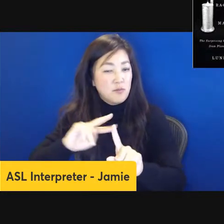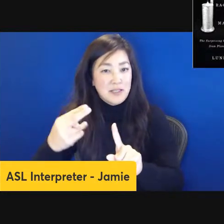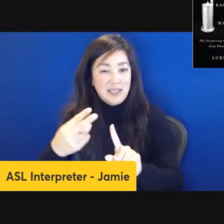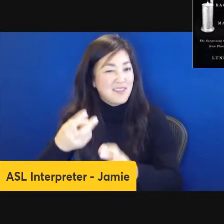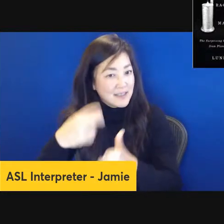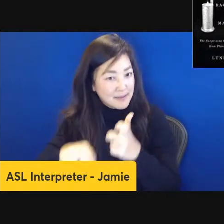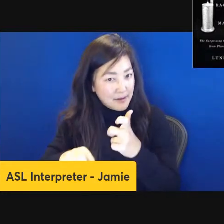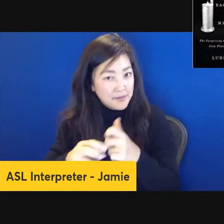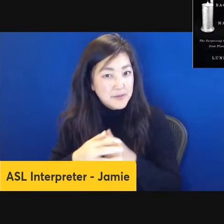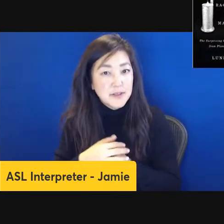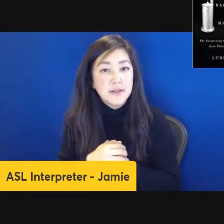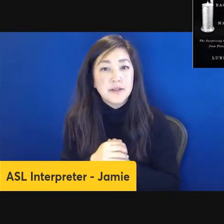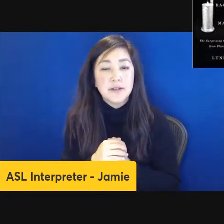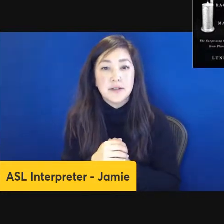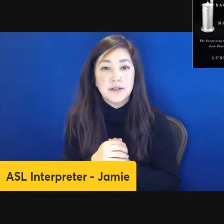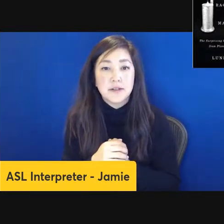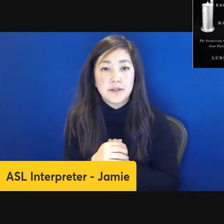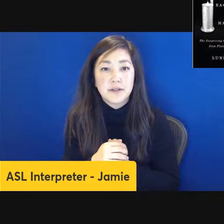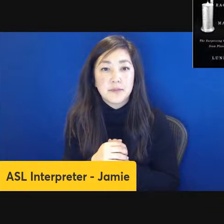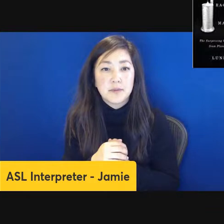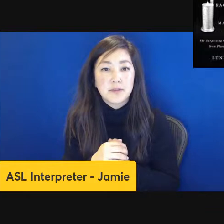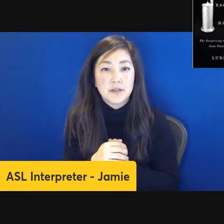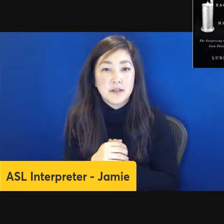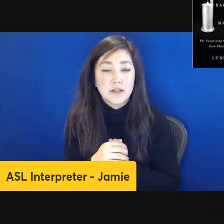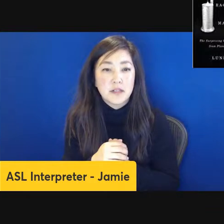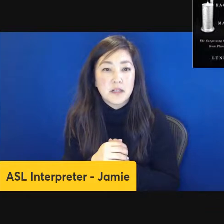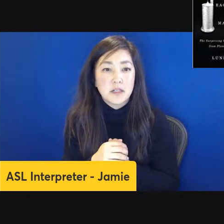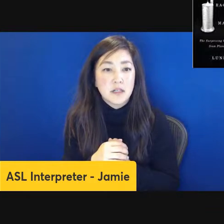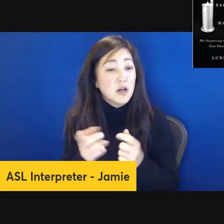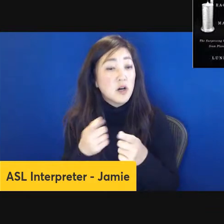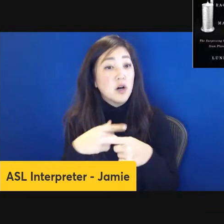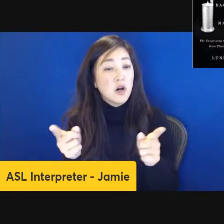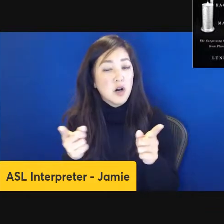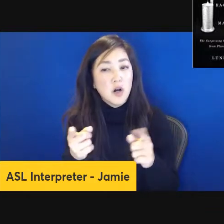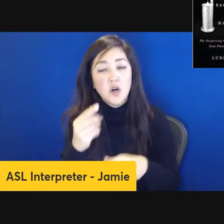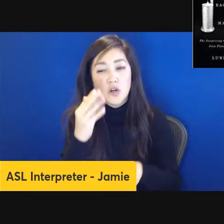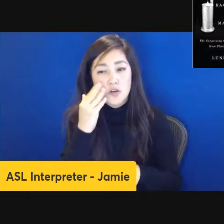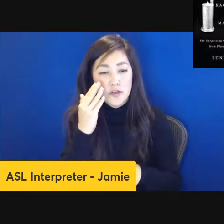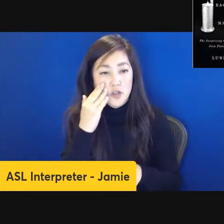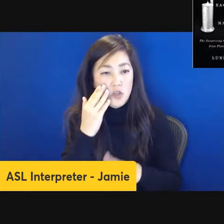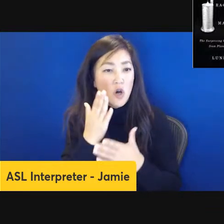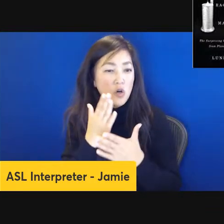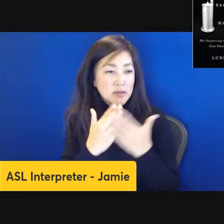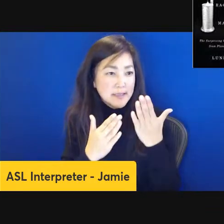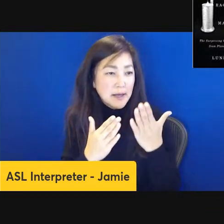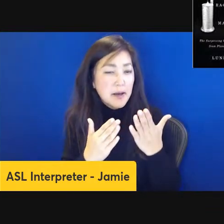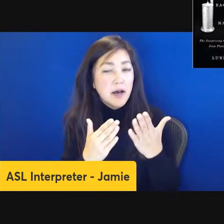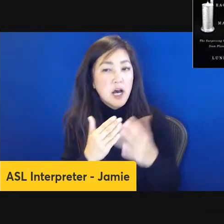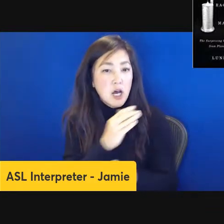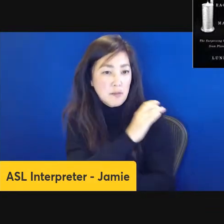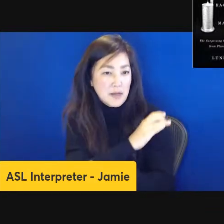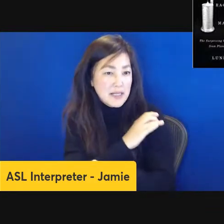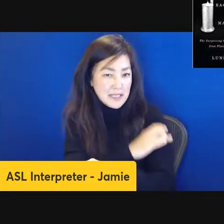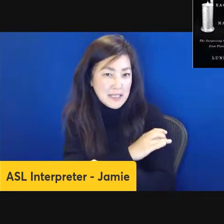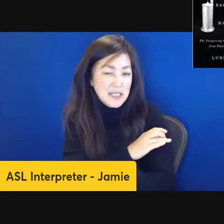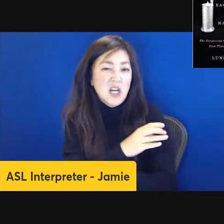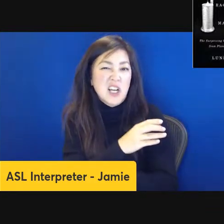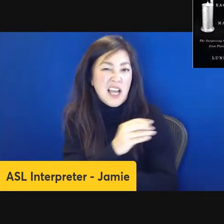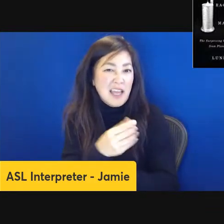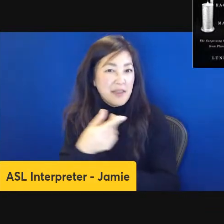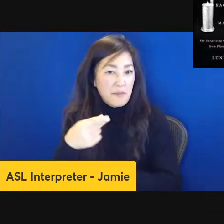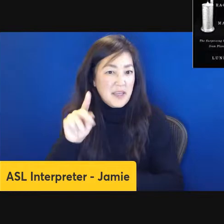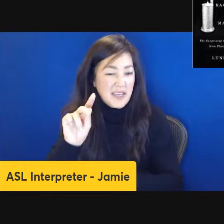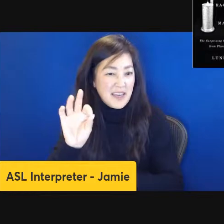So some of you are well aware of the clinical context and the specific PFTs that are race